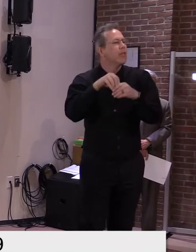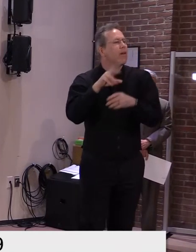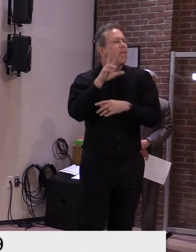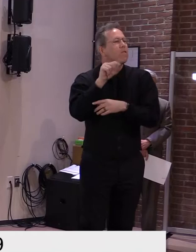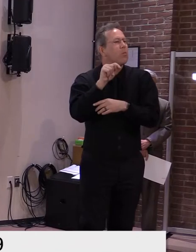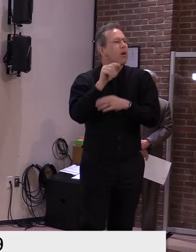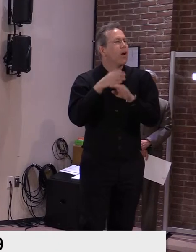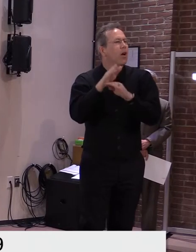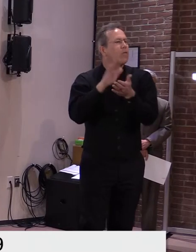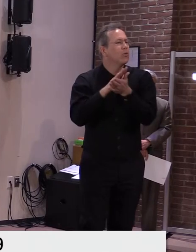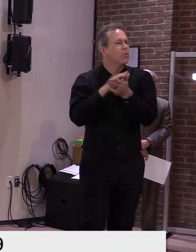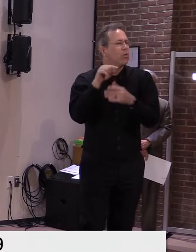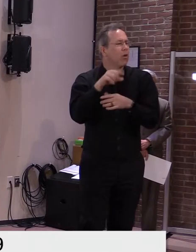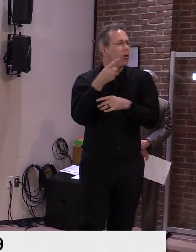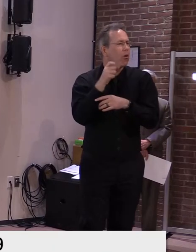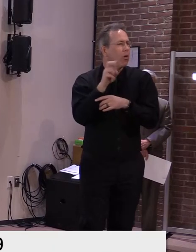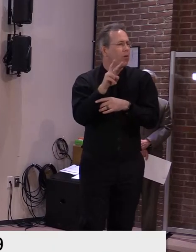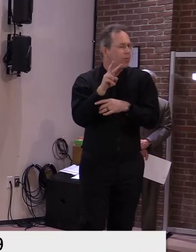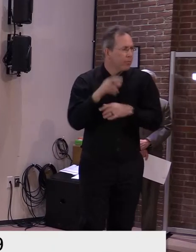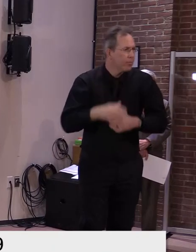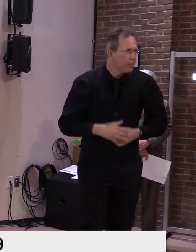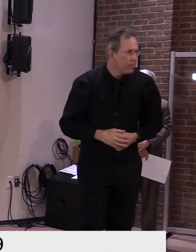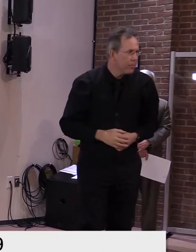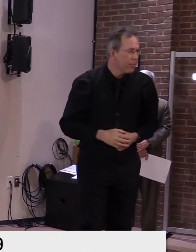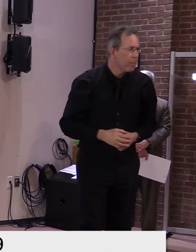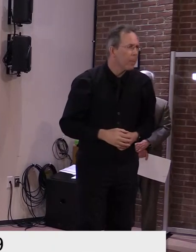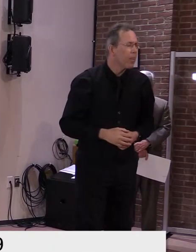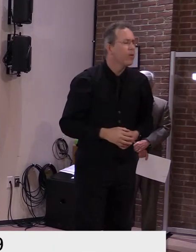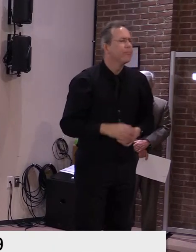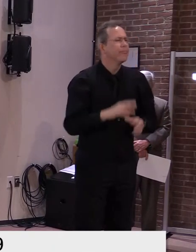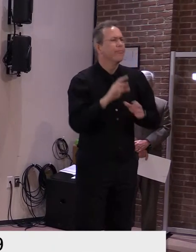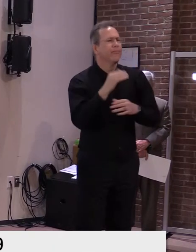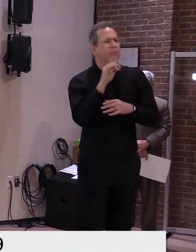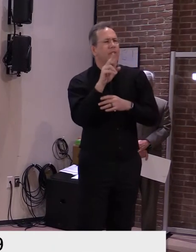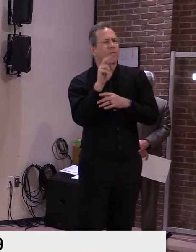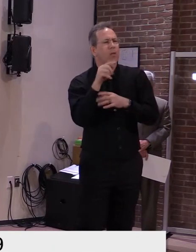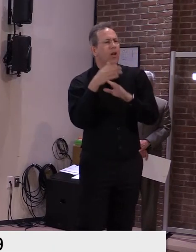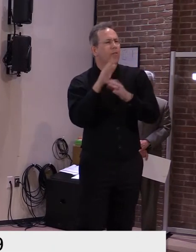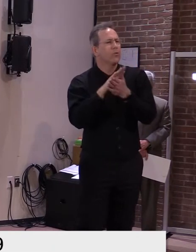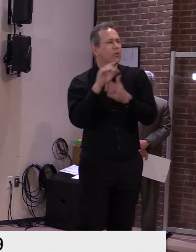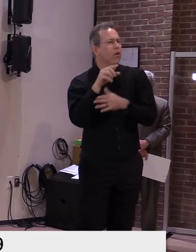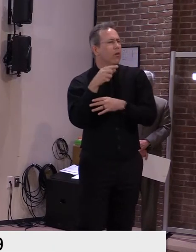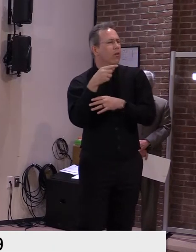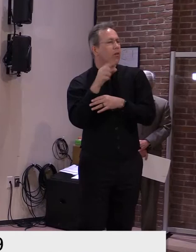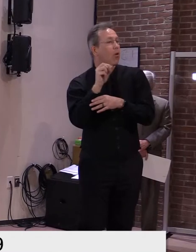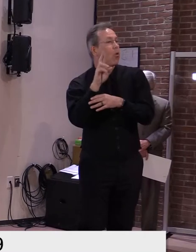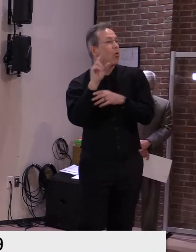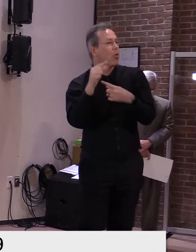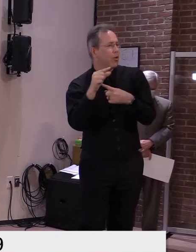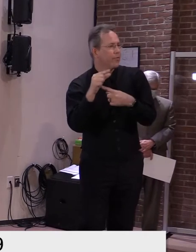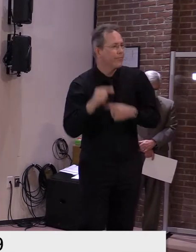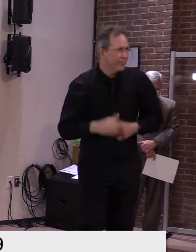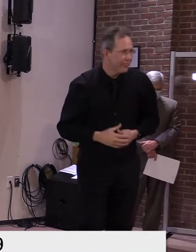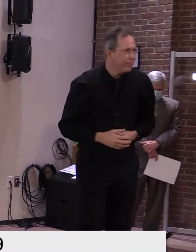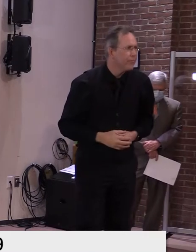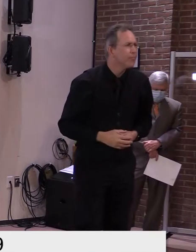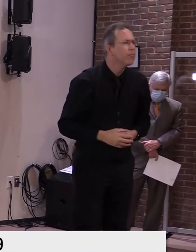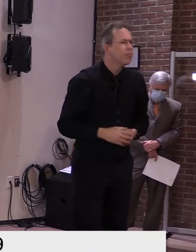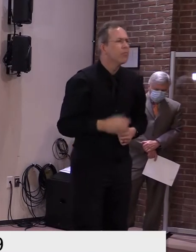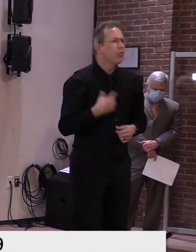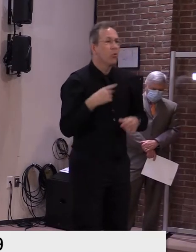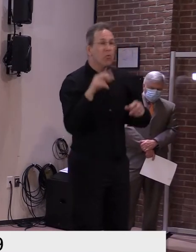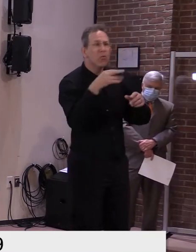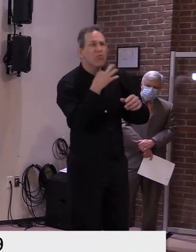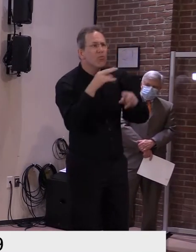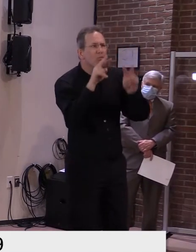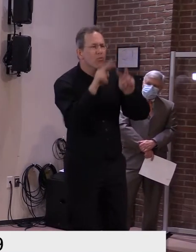vermontafterschool.org/summer survey. And we hope that everyone who's planning and thinking about offering programs in that space will respond there. So instead of